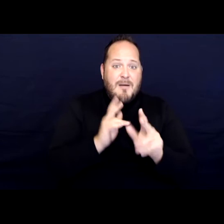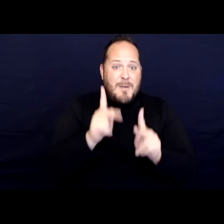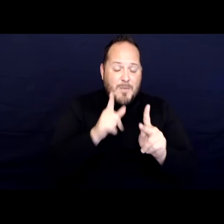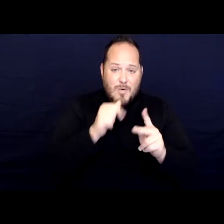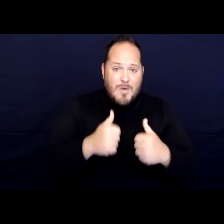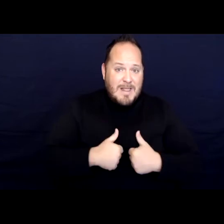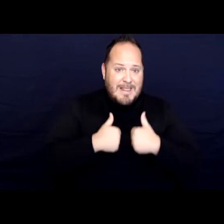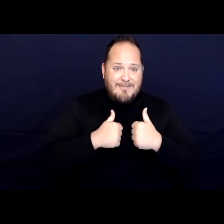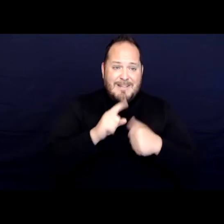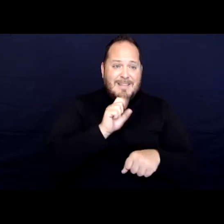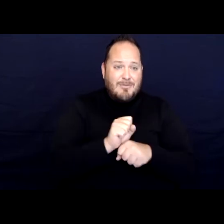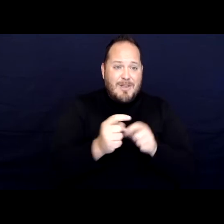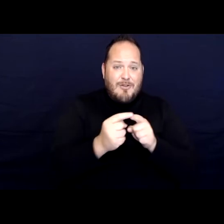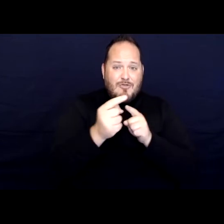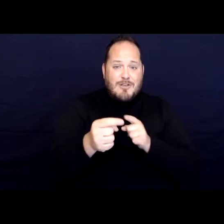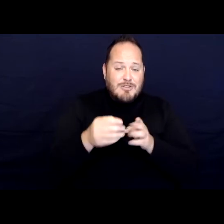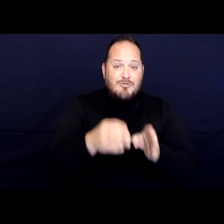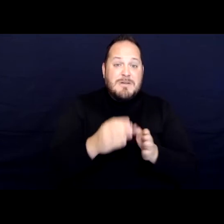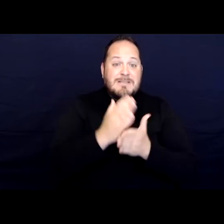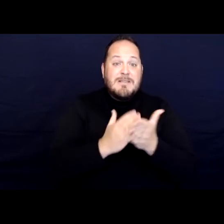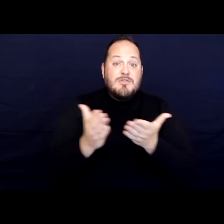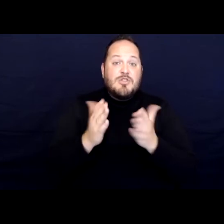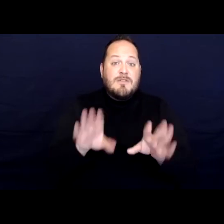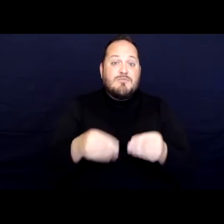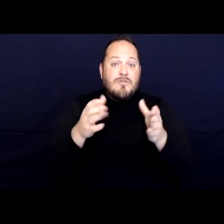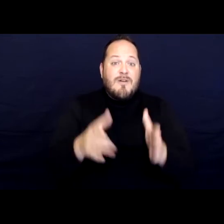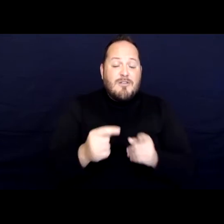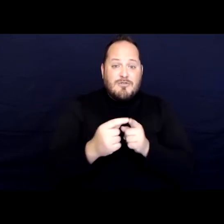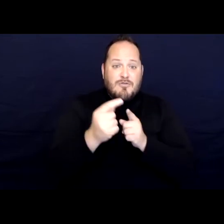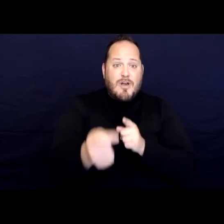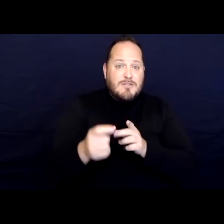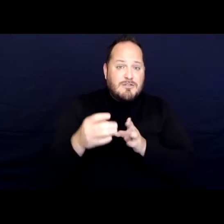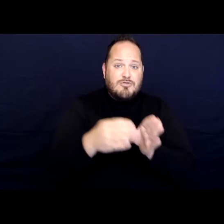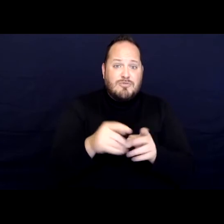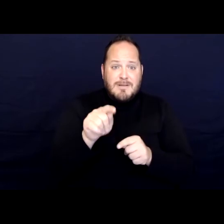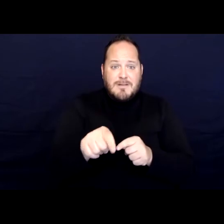us, some service providers that we really,